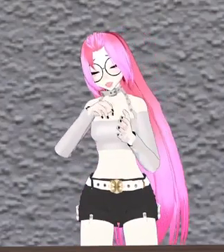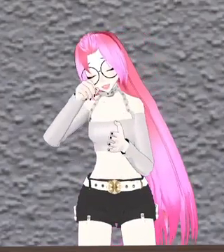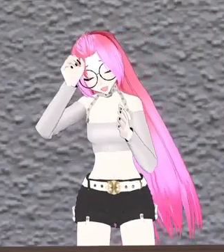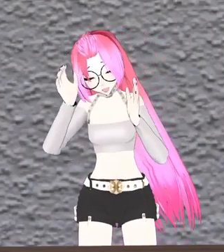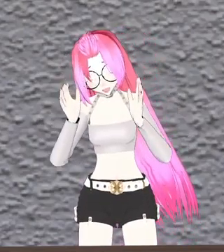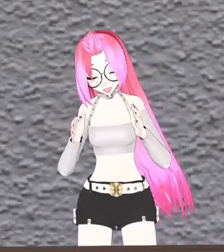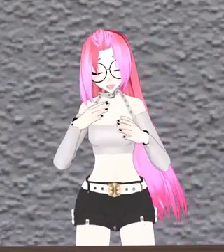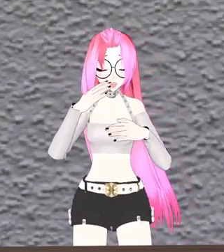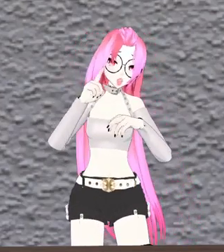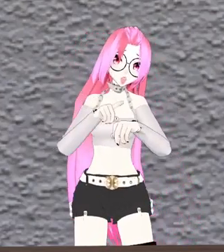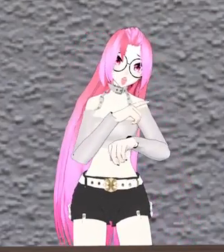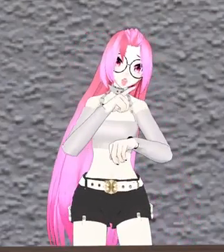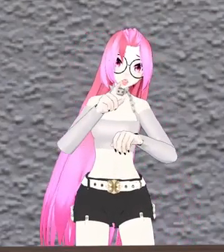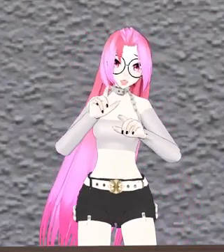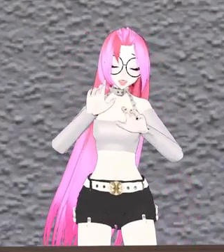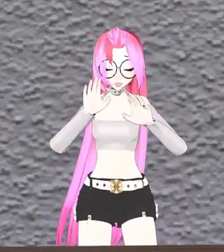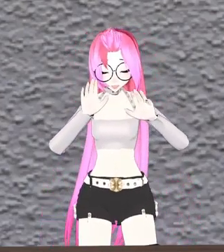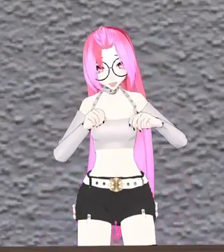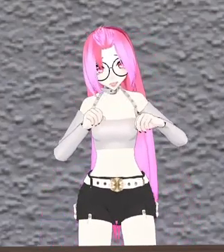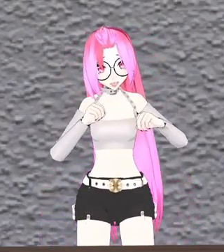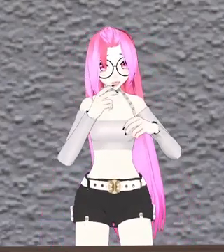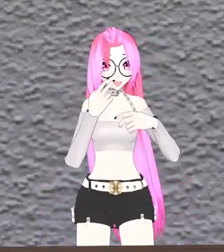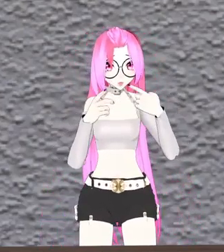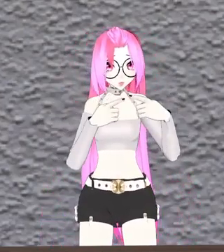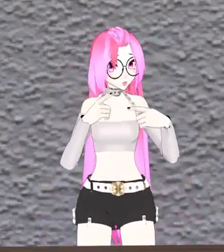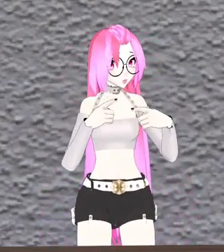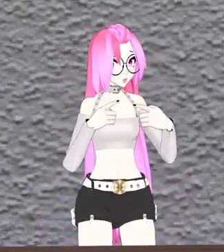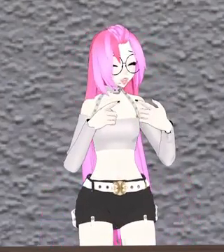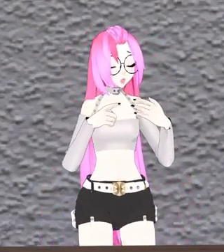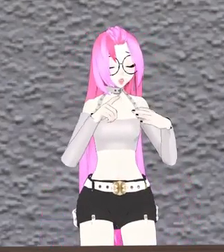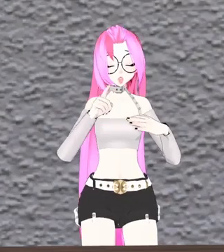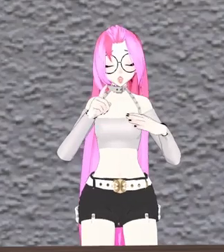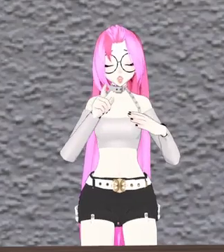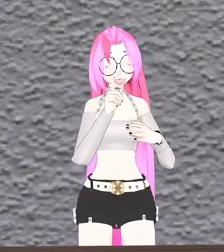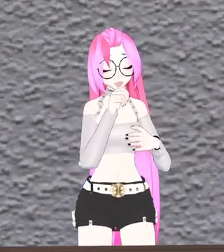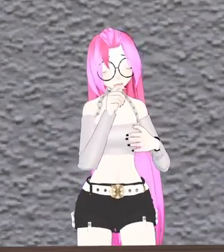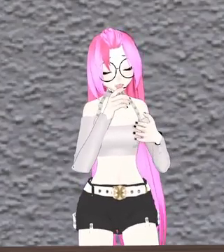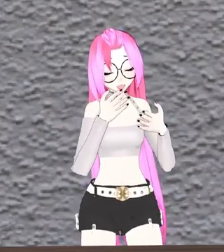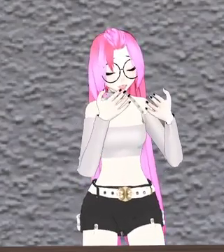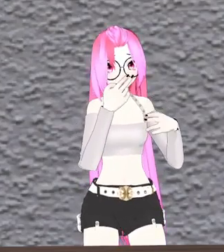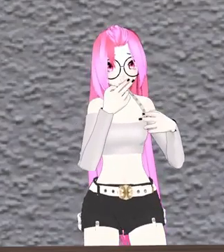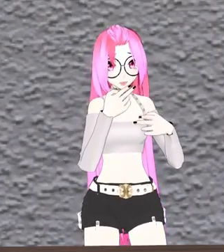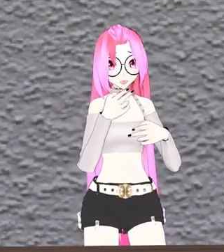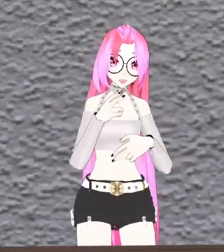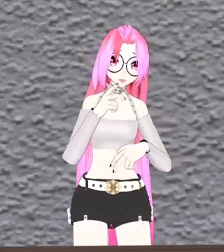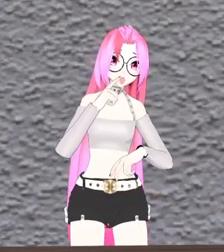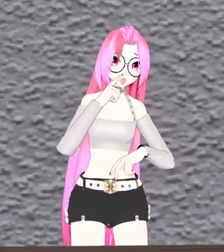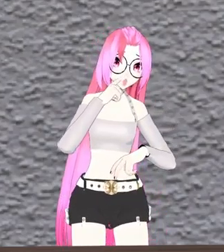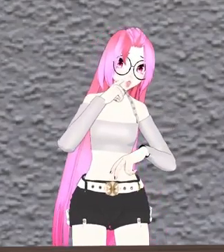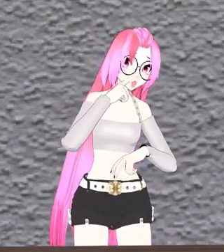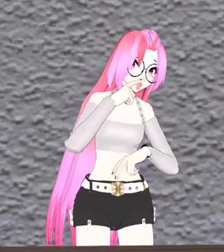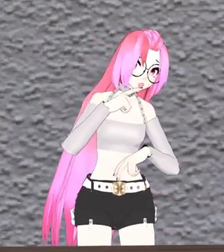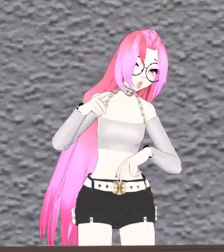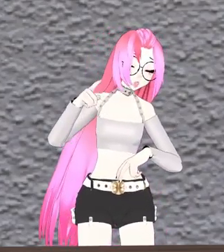been learning for a long time and deserve that name sign. And so who can give name signs? That's only